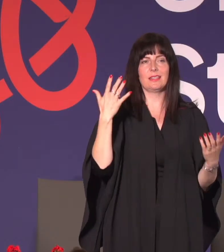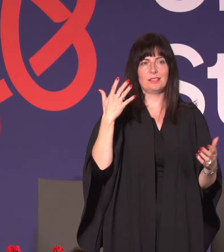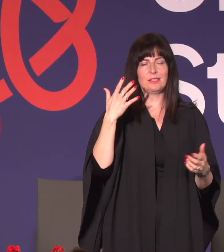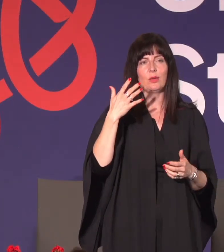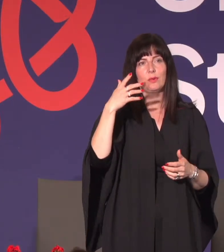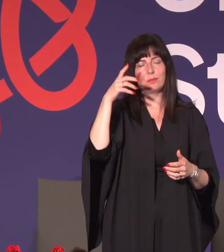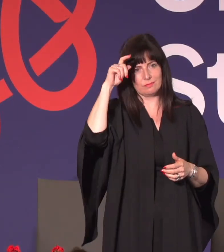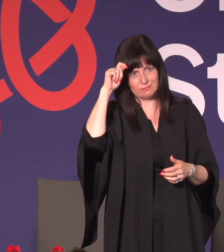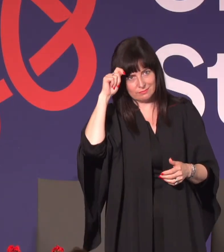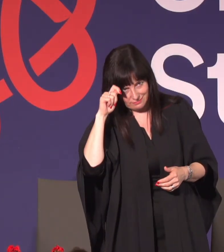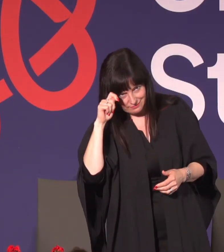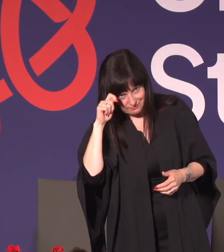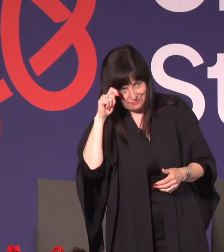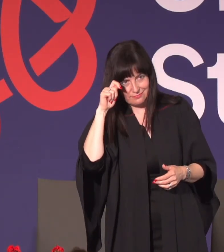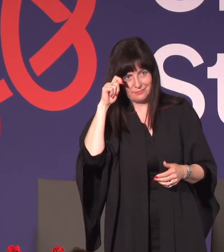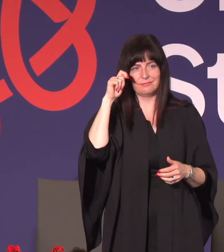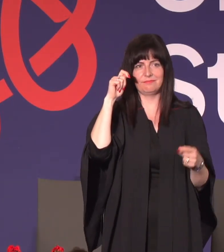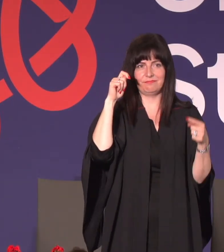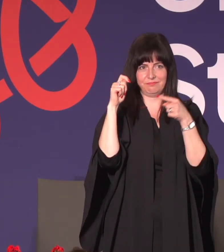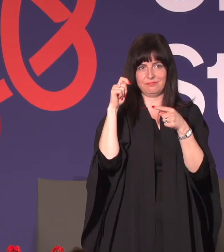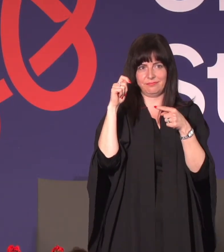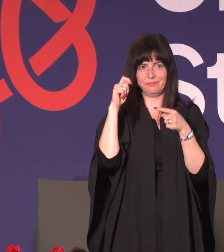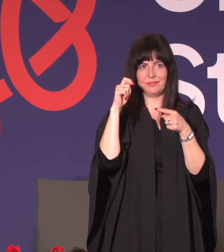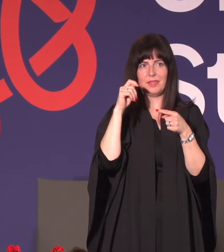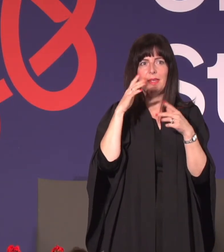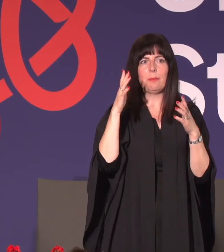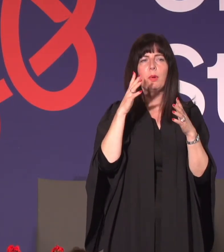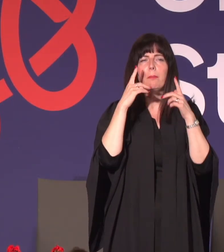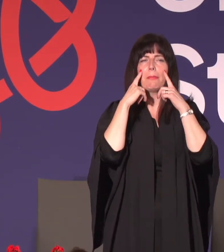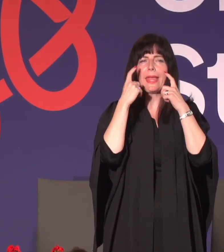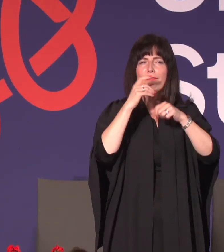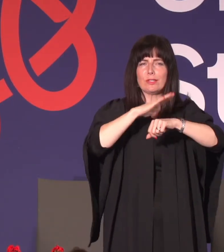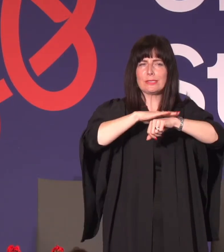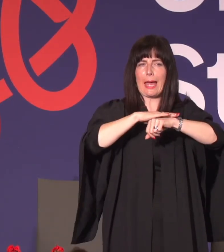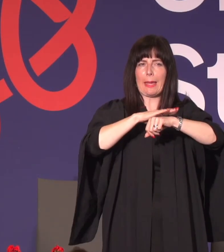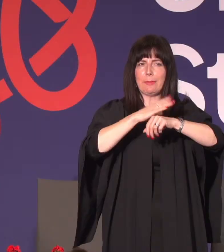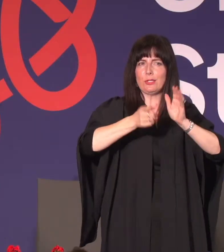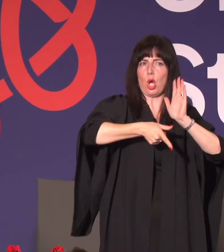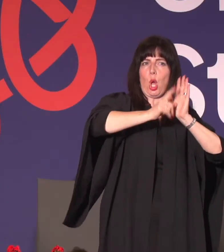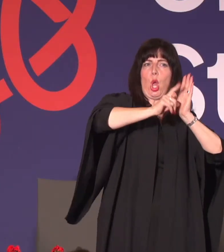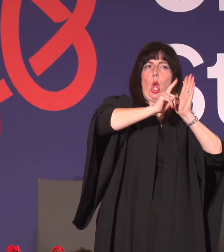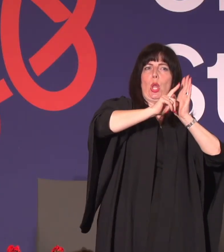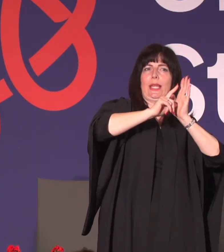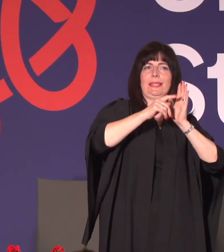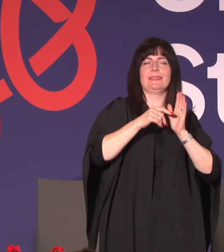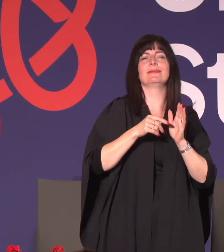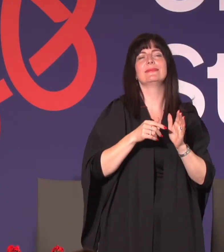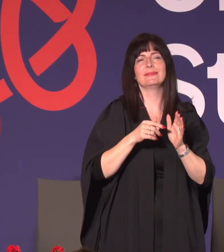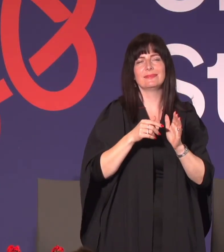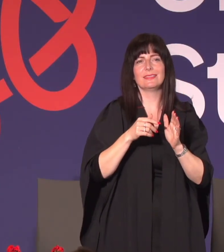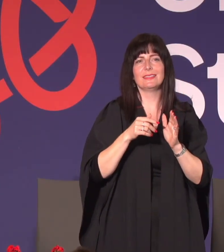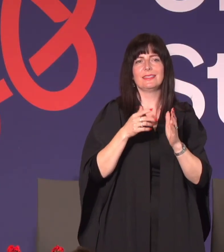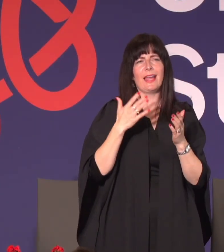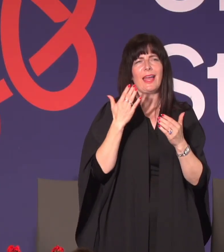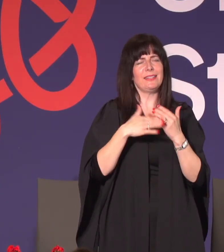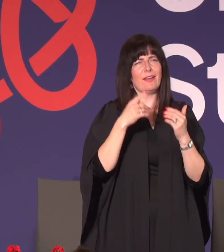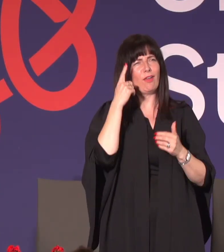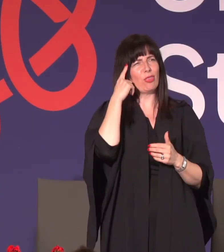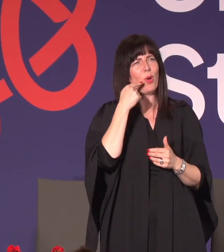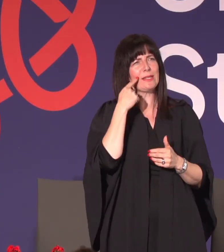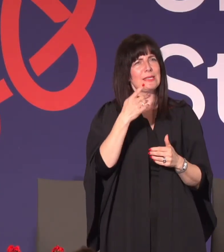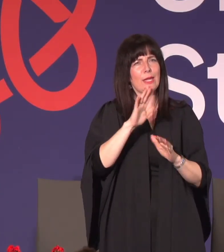cap. However, don't doff too early. A sentence I never thought I'd have to